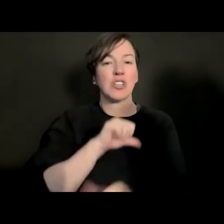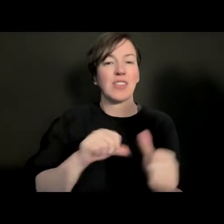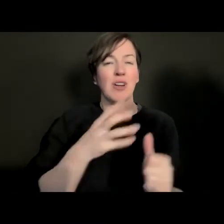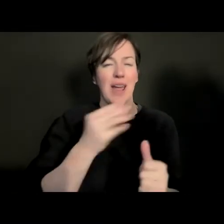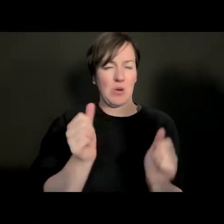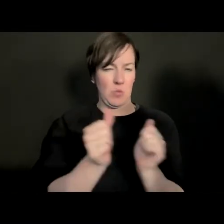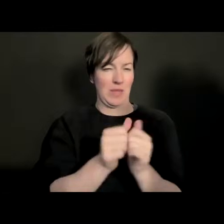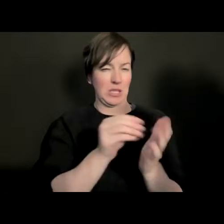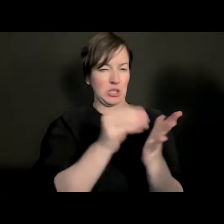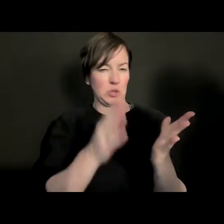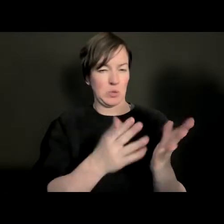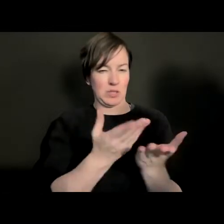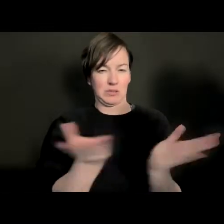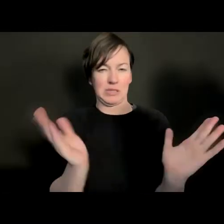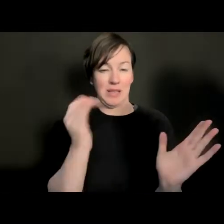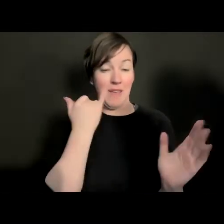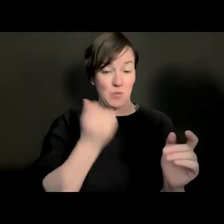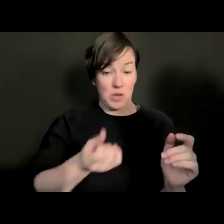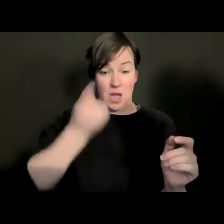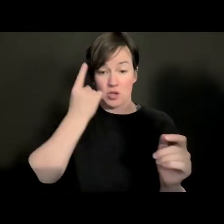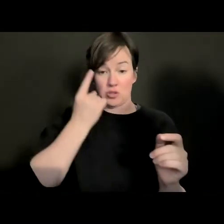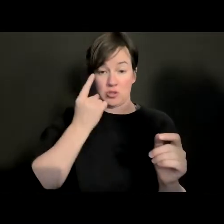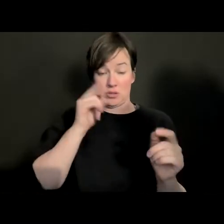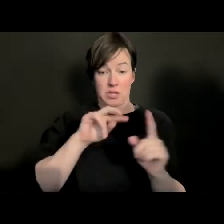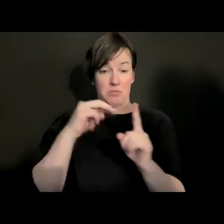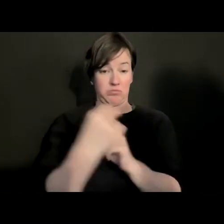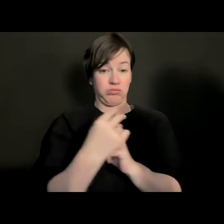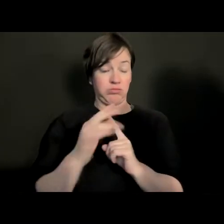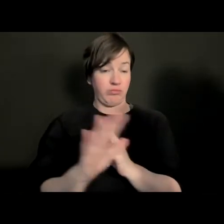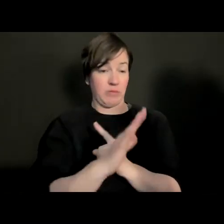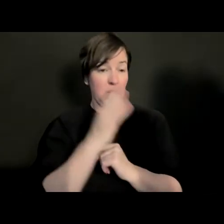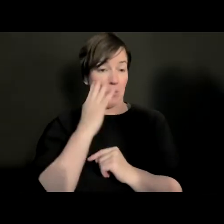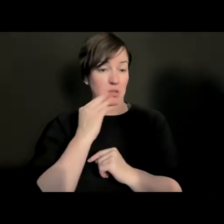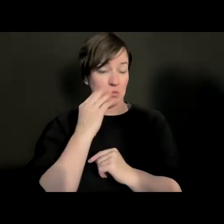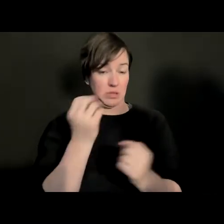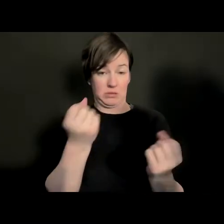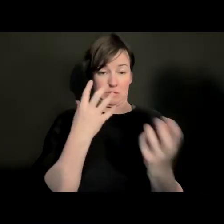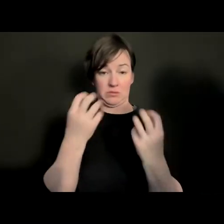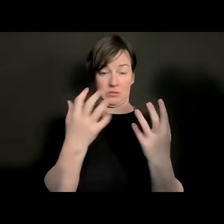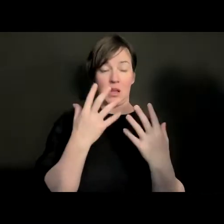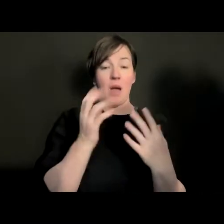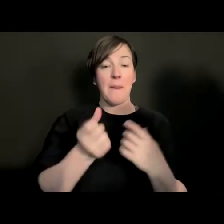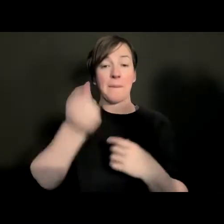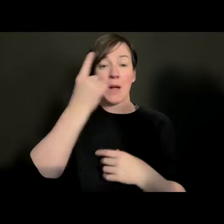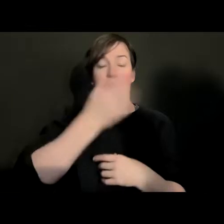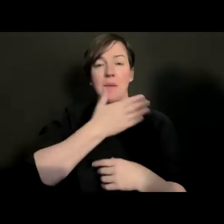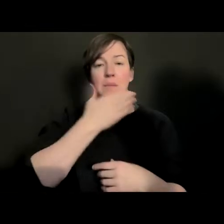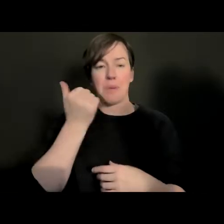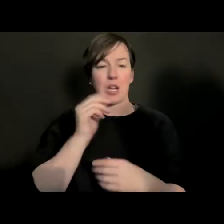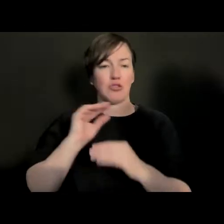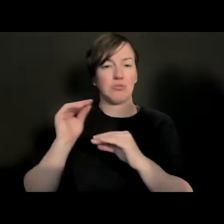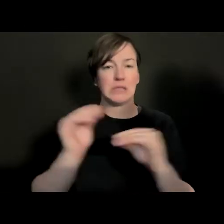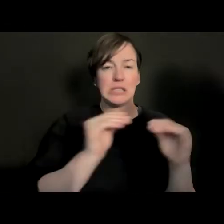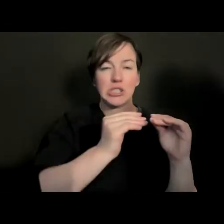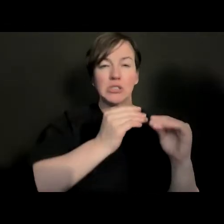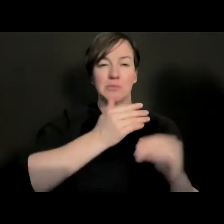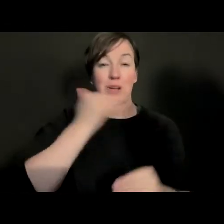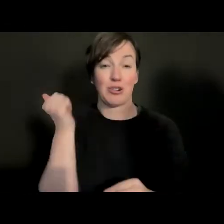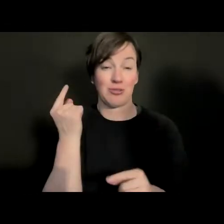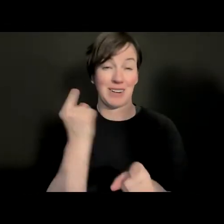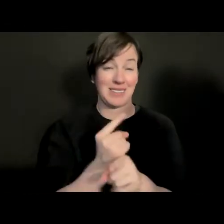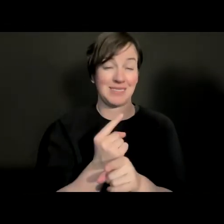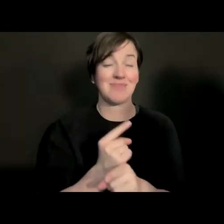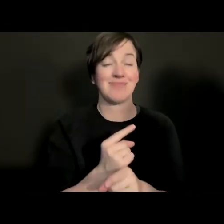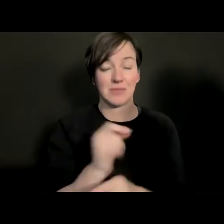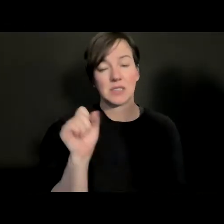students, because if we understand some of the things that they're experiencing, then we'll be able to teach them a little bit better, right? And